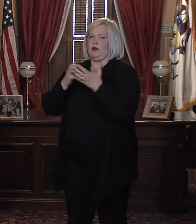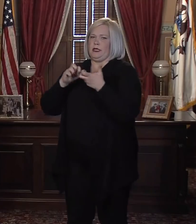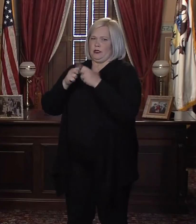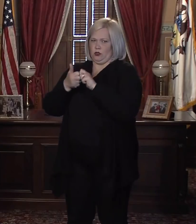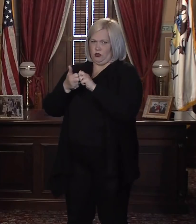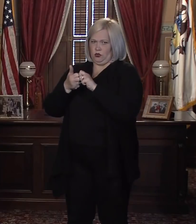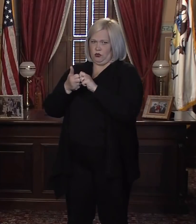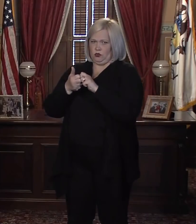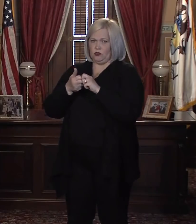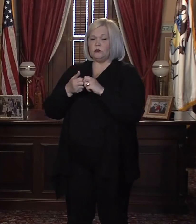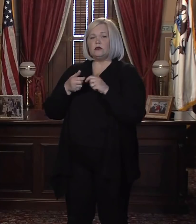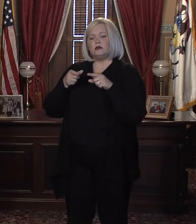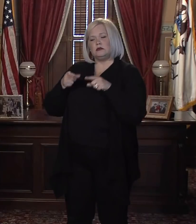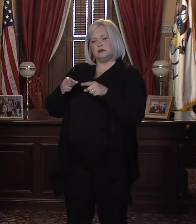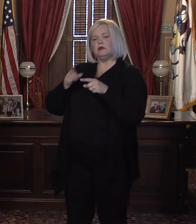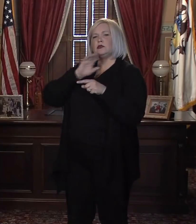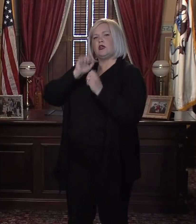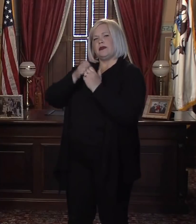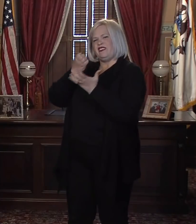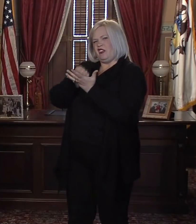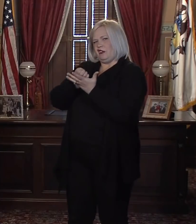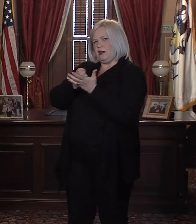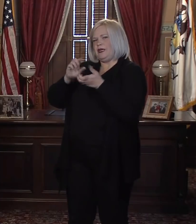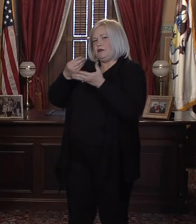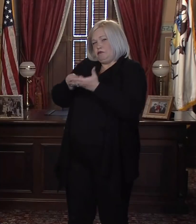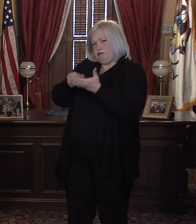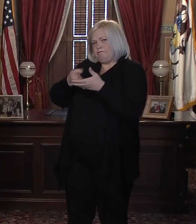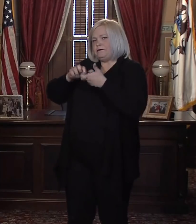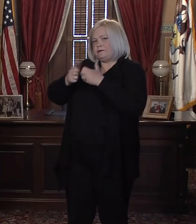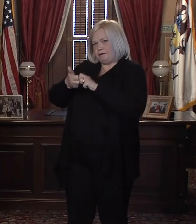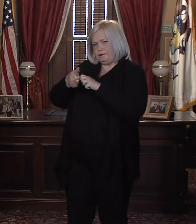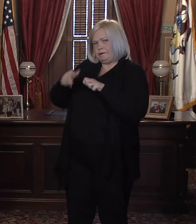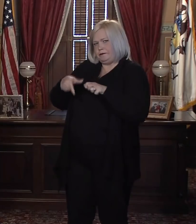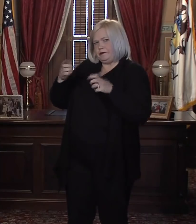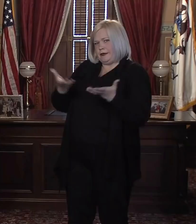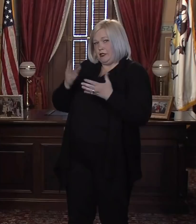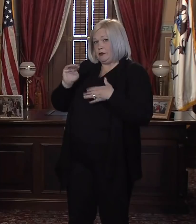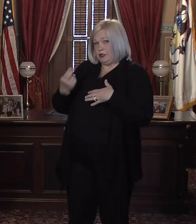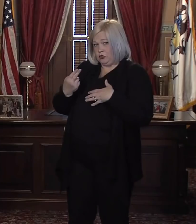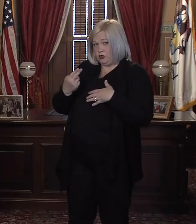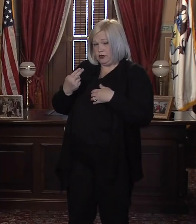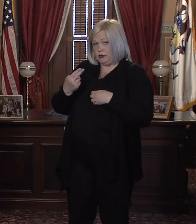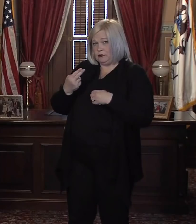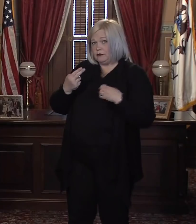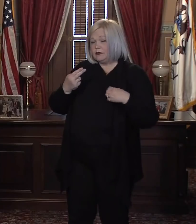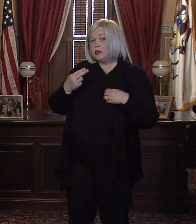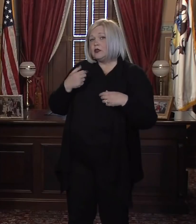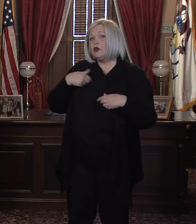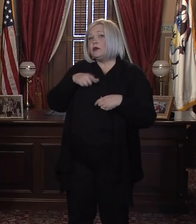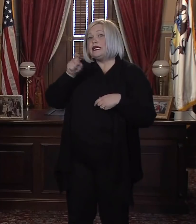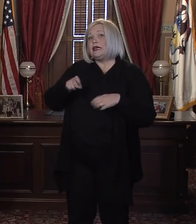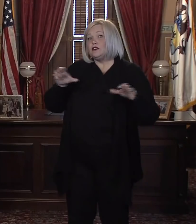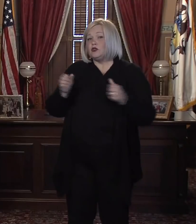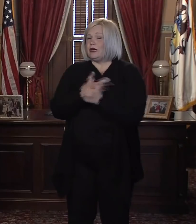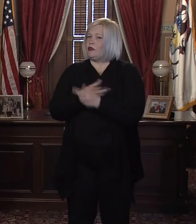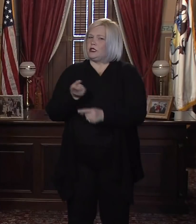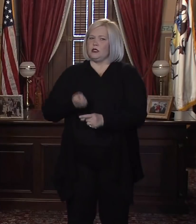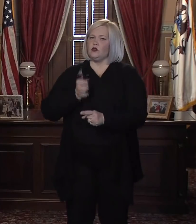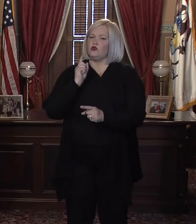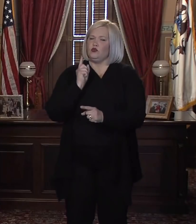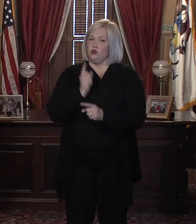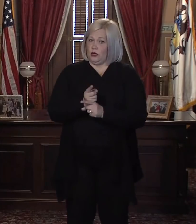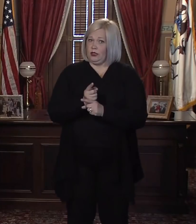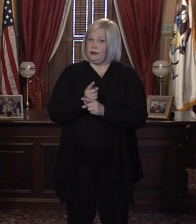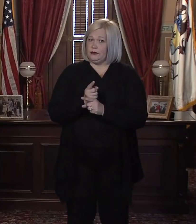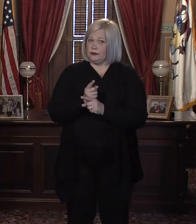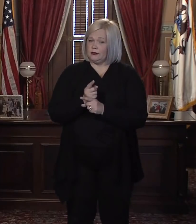want to talk about the economic crisis we're facing in our state. We need to get this right, and I understand